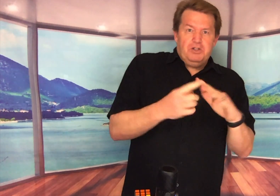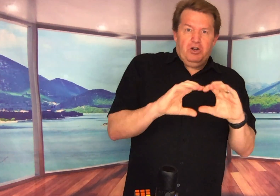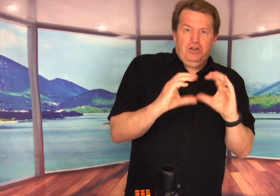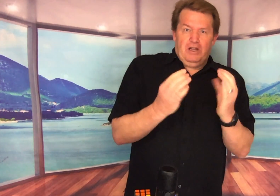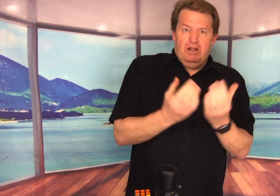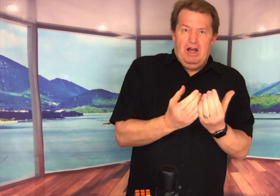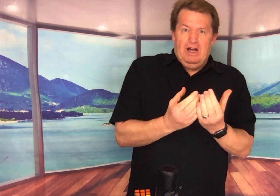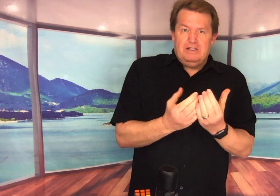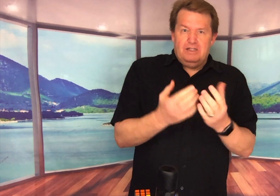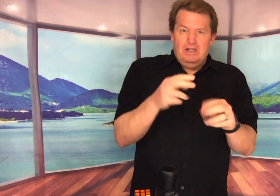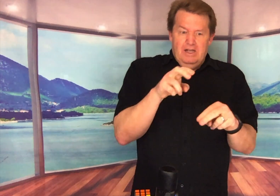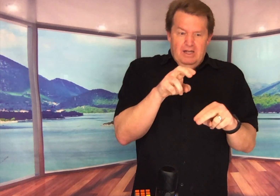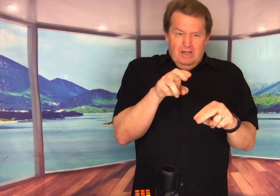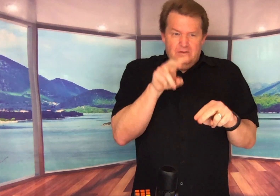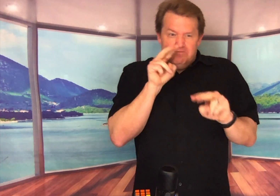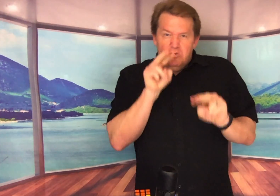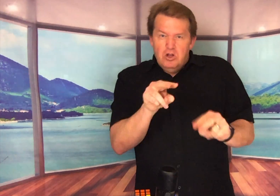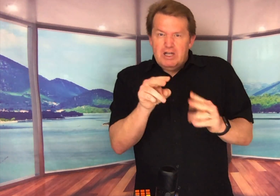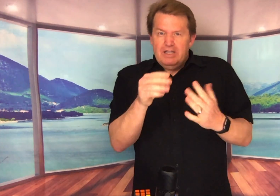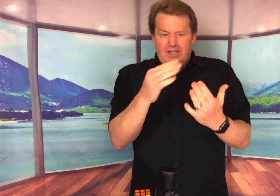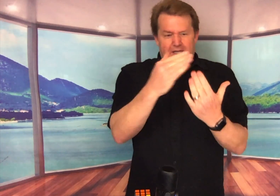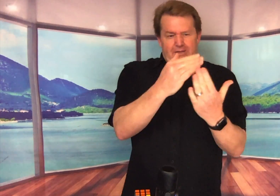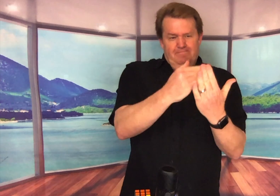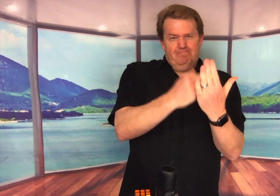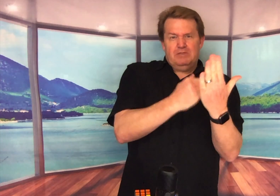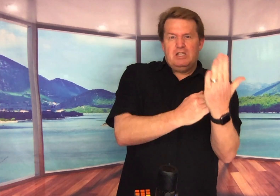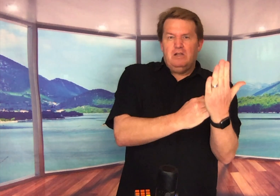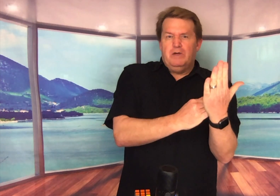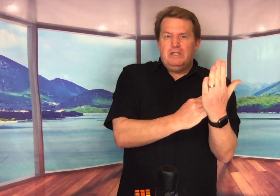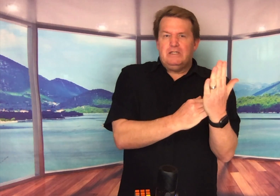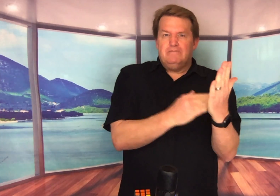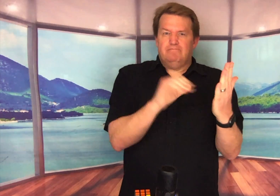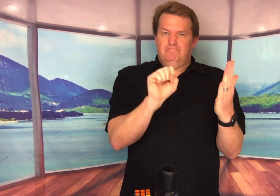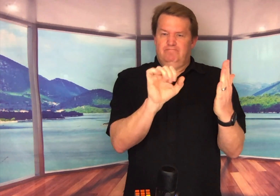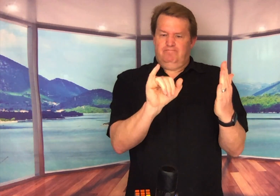the class, look at the syllabus.